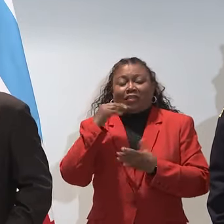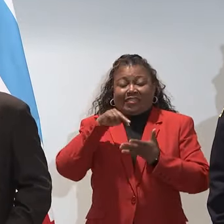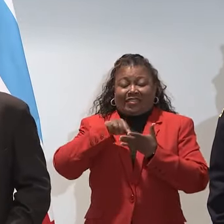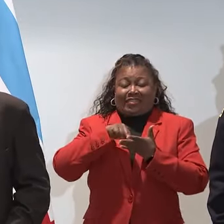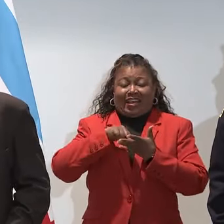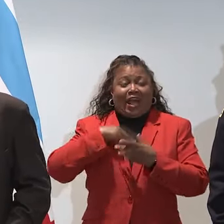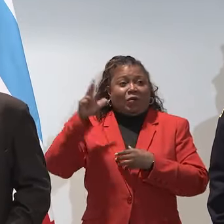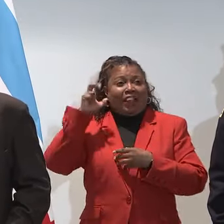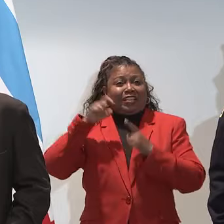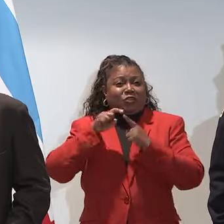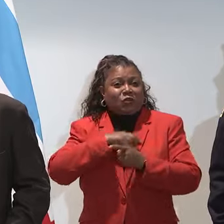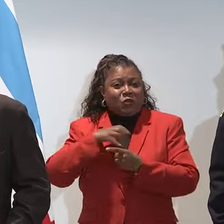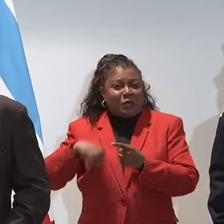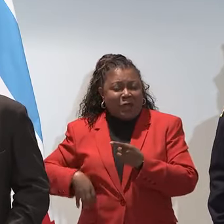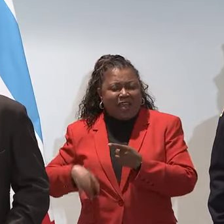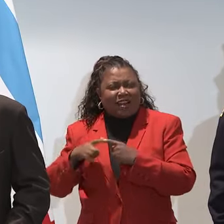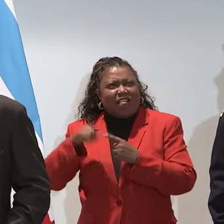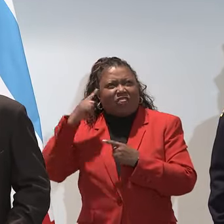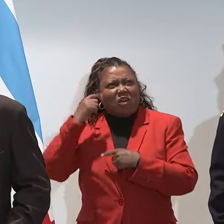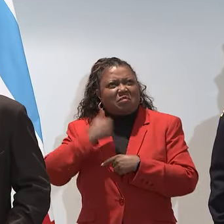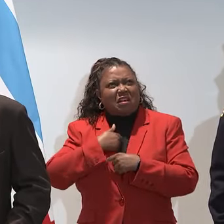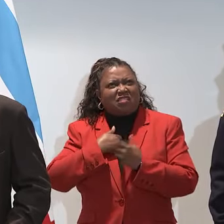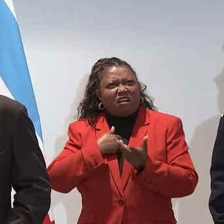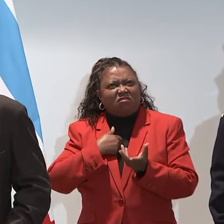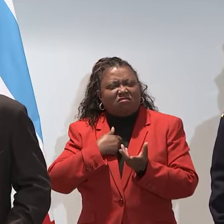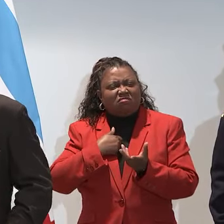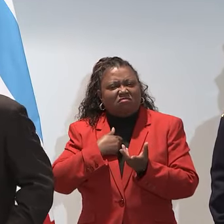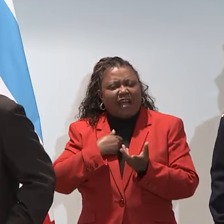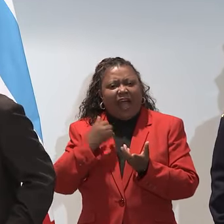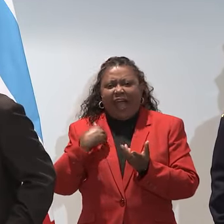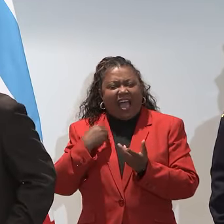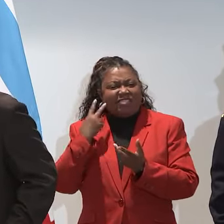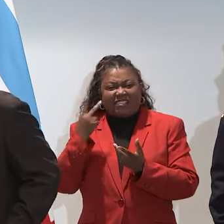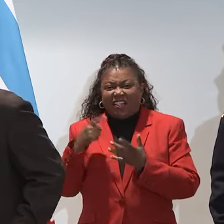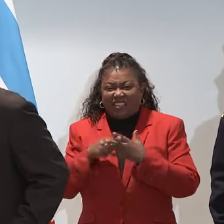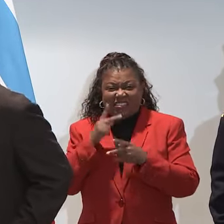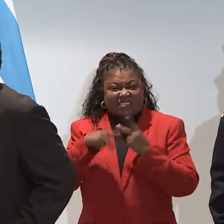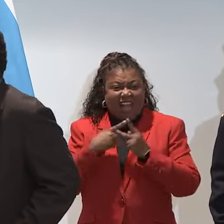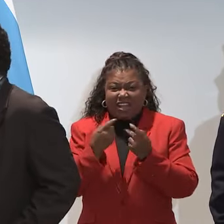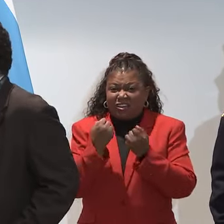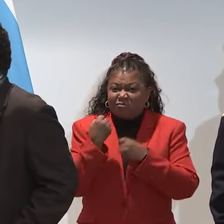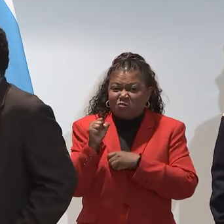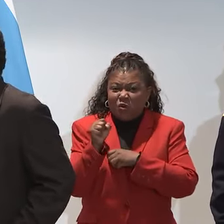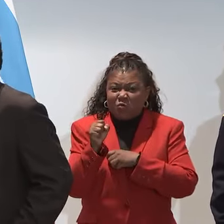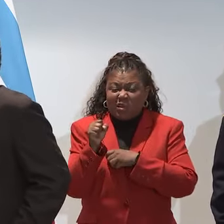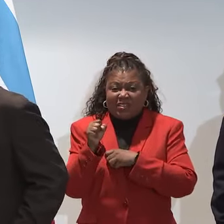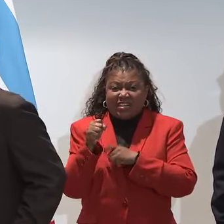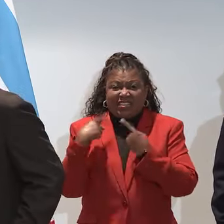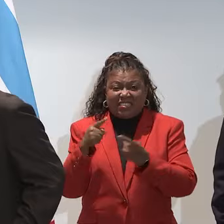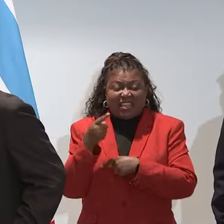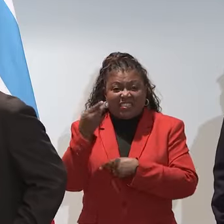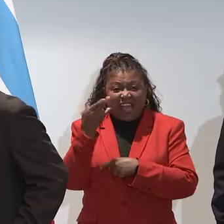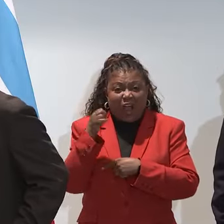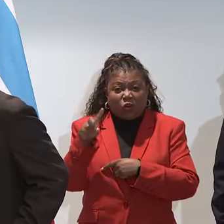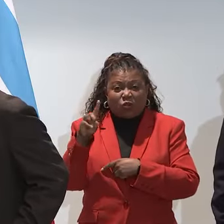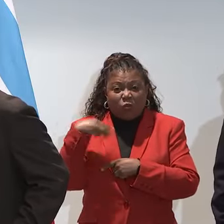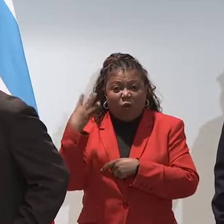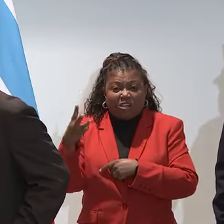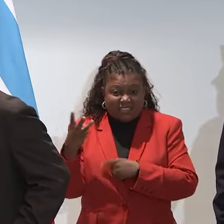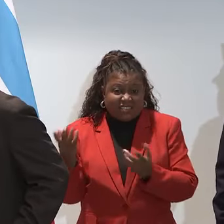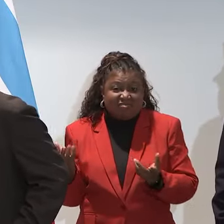was listening to the mayor, and I thought to myself, I haven't seen this kind of movement since Harold